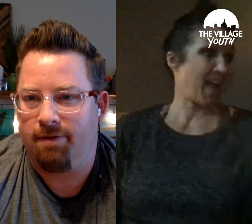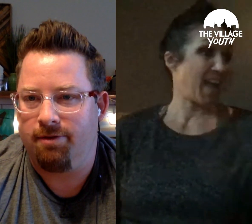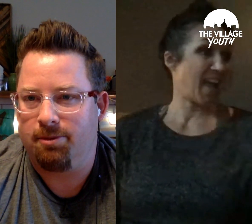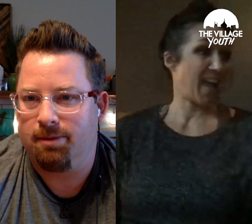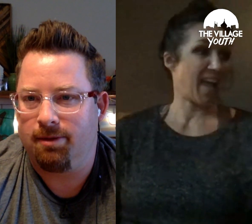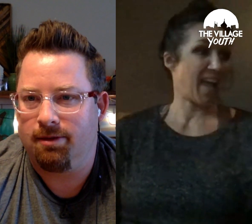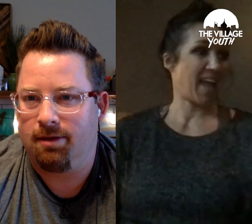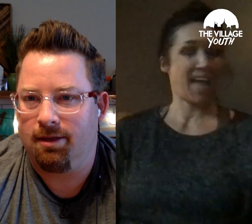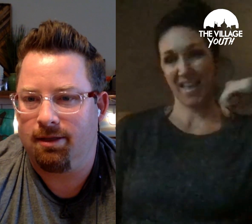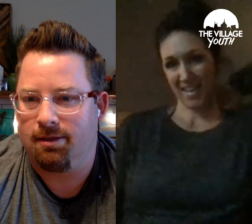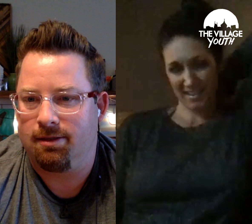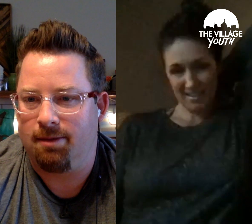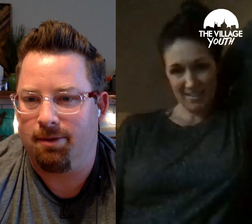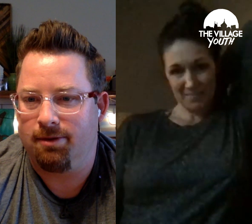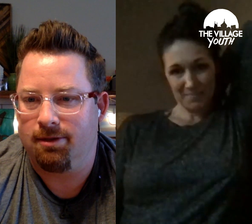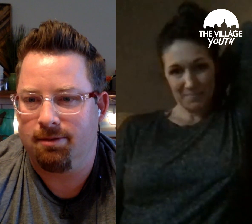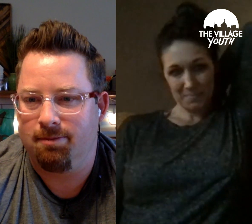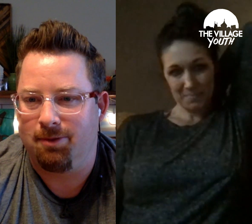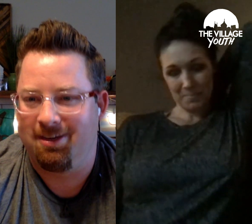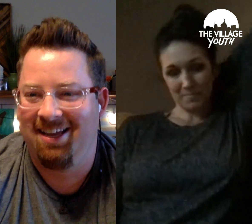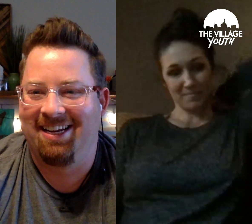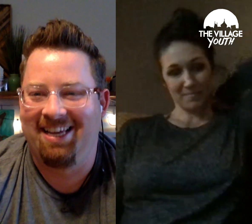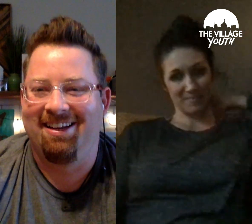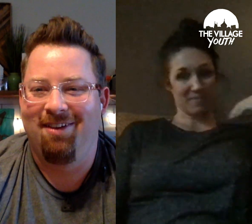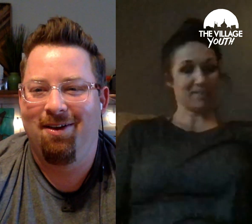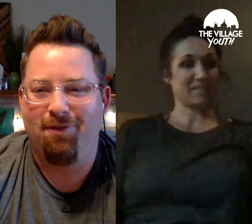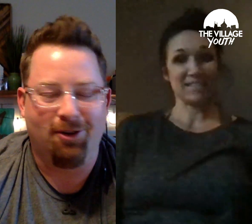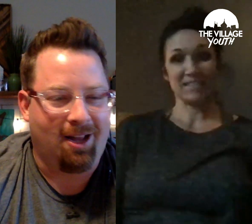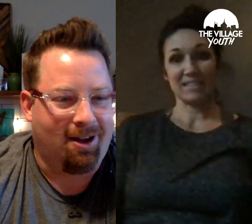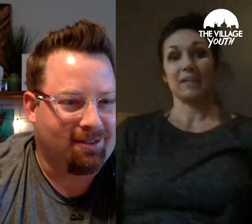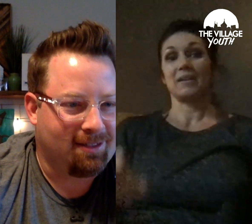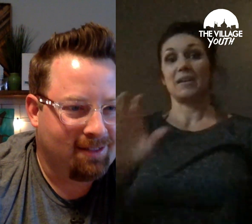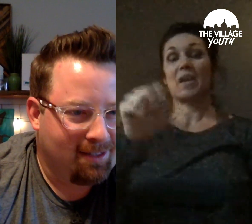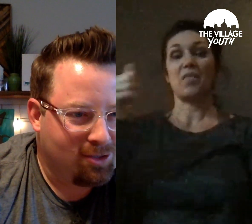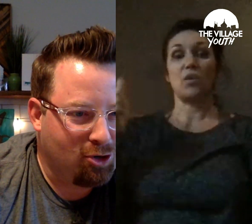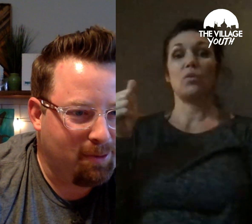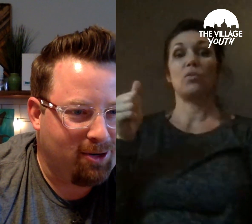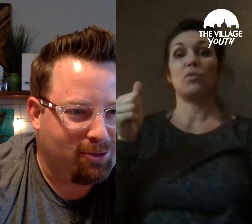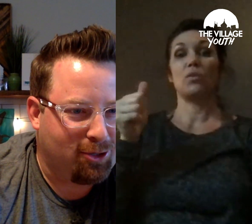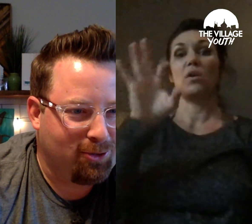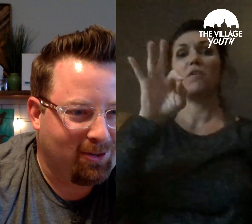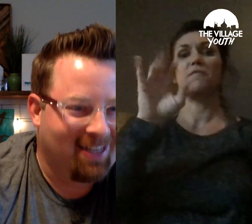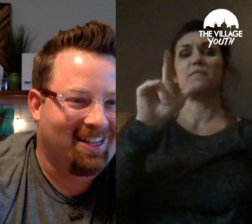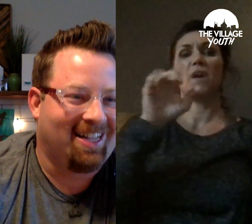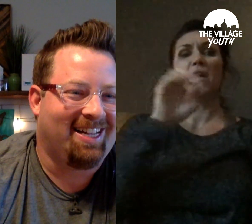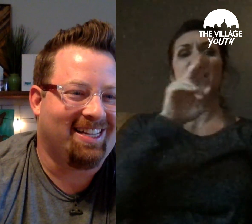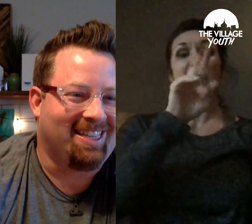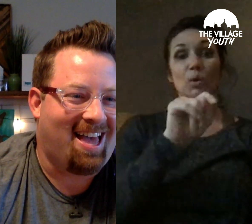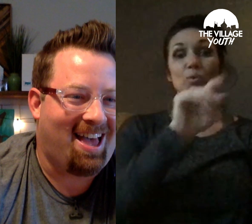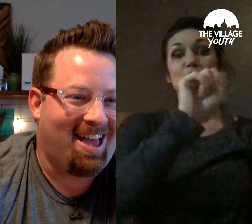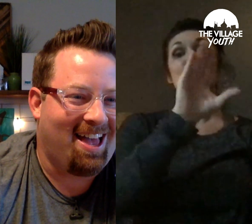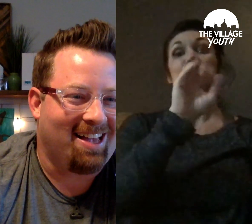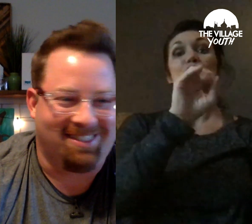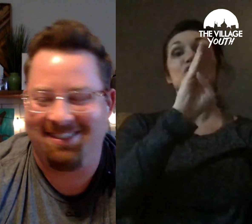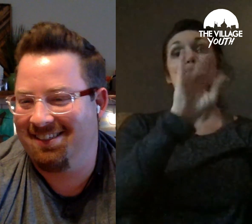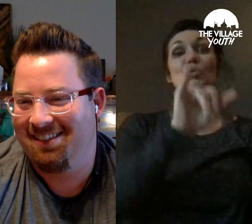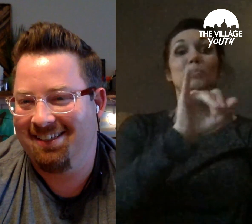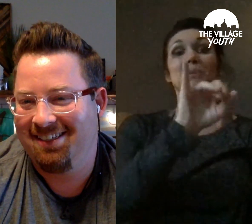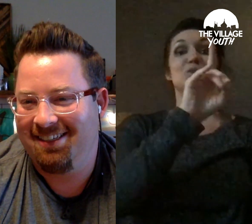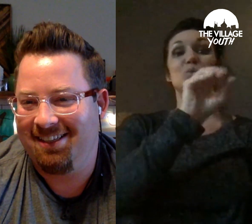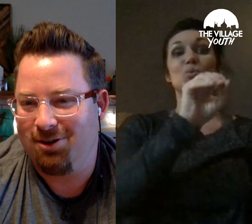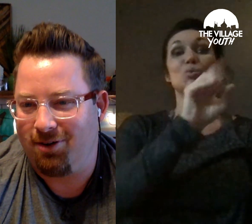Another shout out for Spaceballs. I think that's the same person just posting it again. Full Out. Scooby Doo 2.